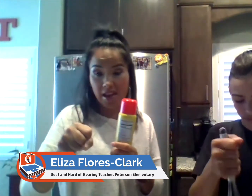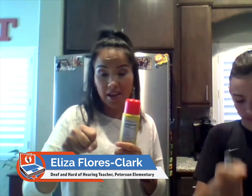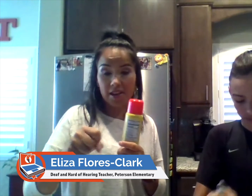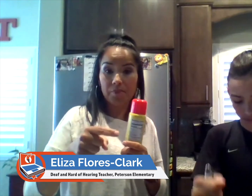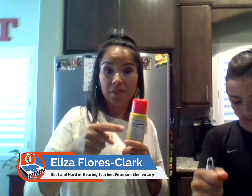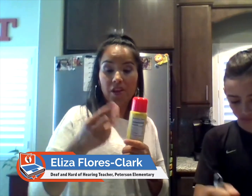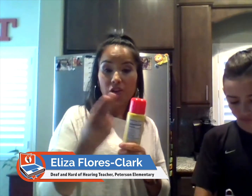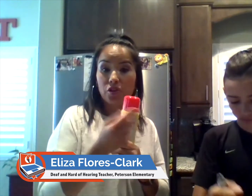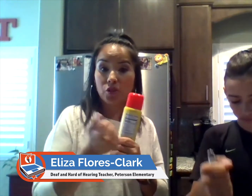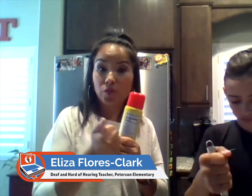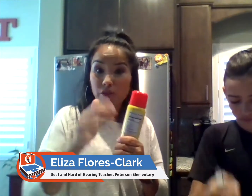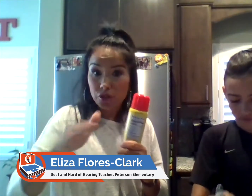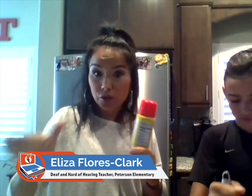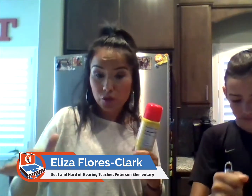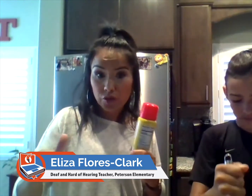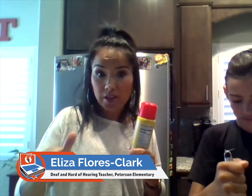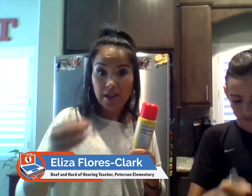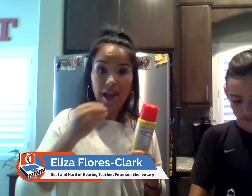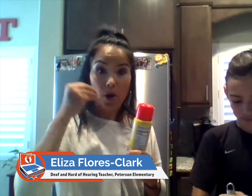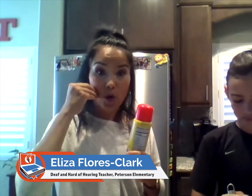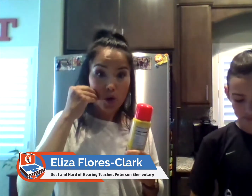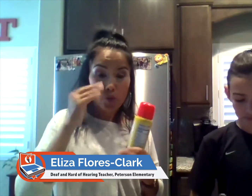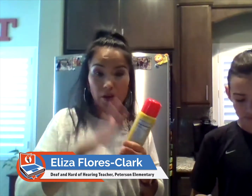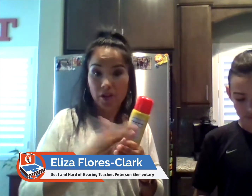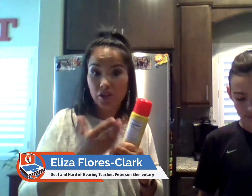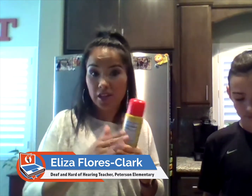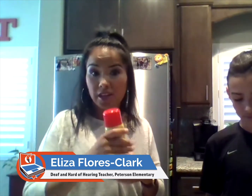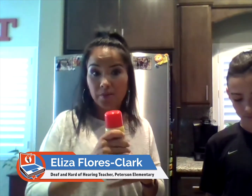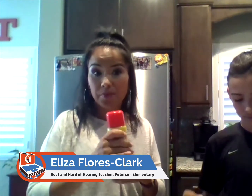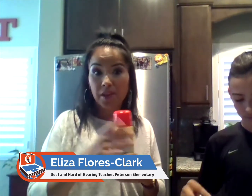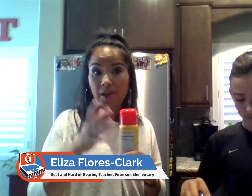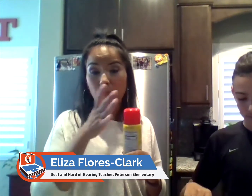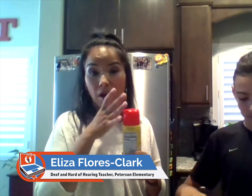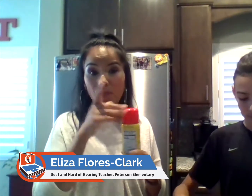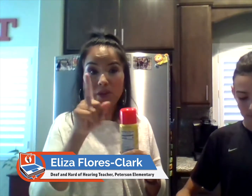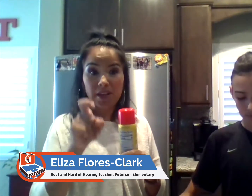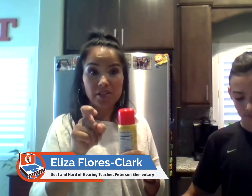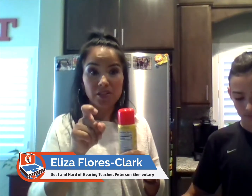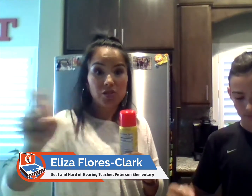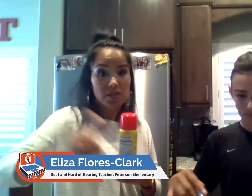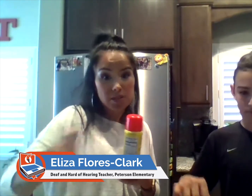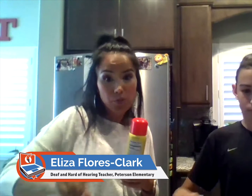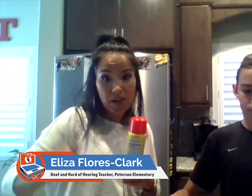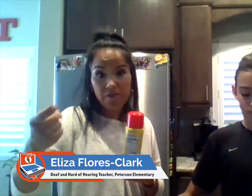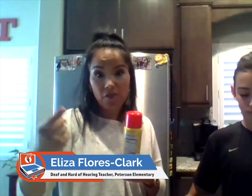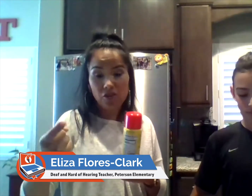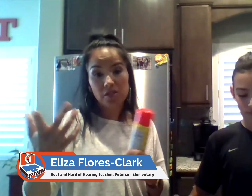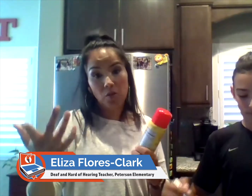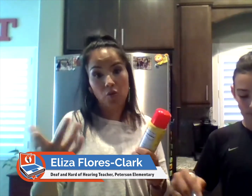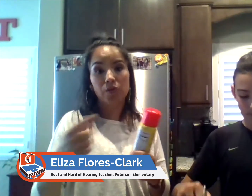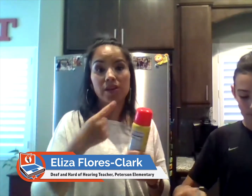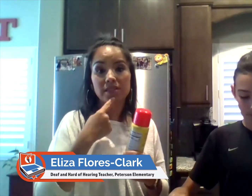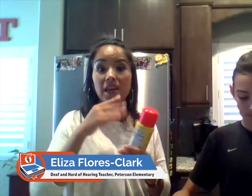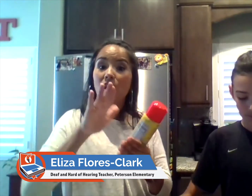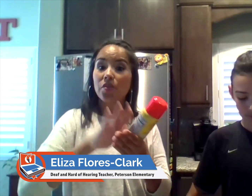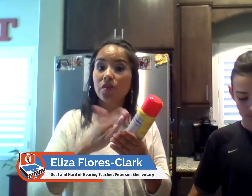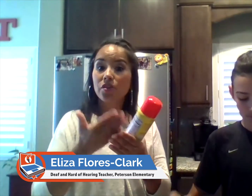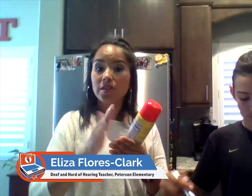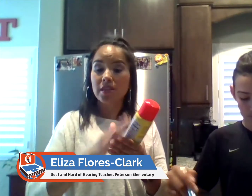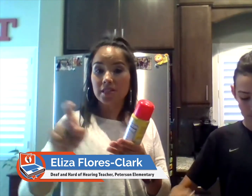can use with your children at home when cooking. Mom, we need to use the spray first, or we could say the cooking